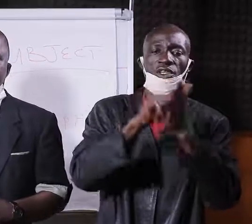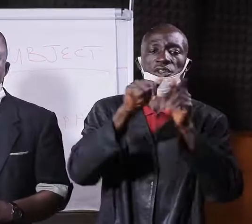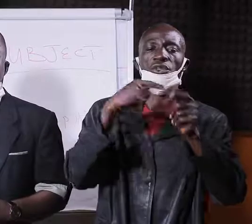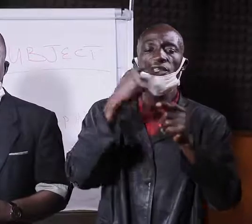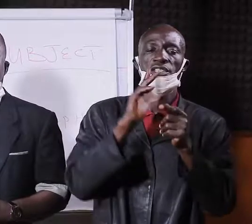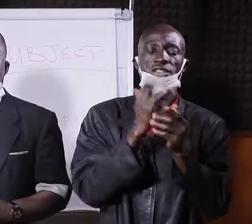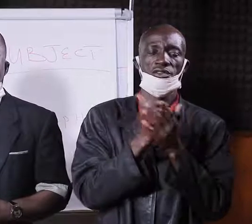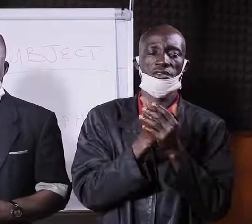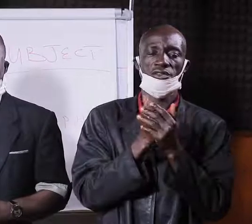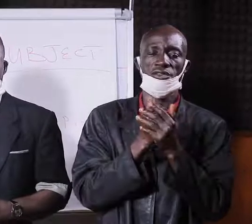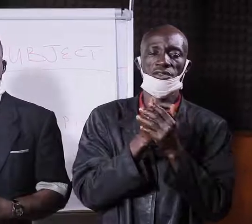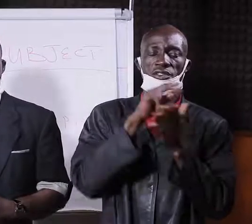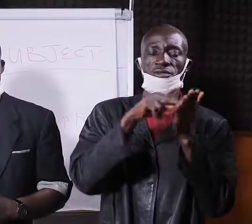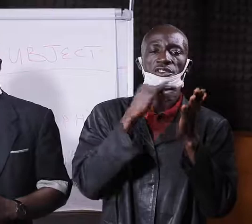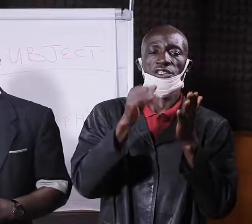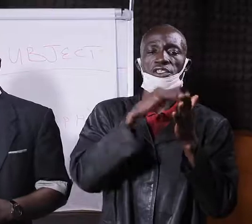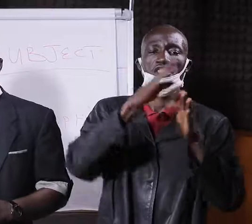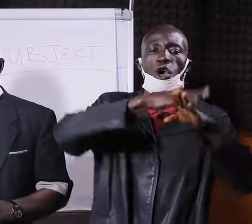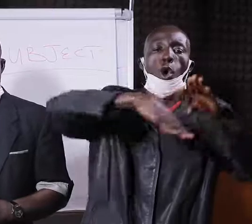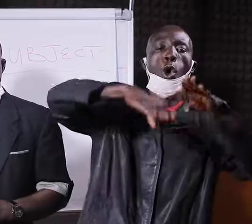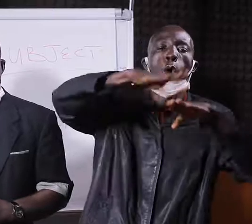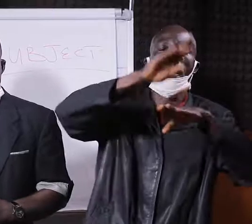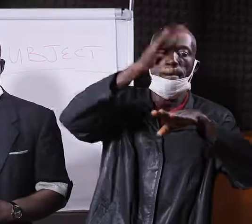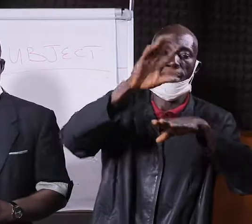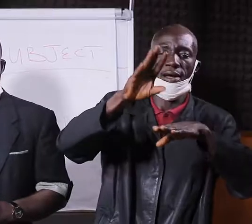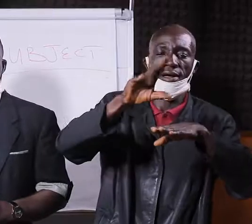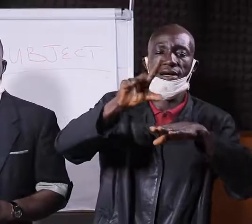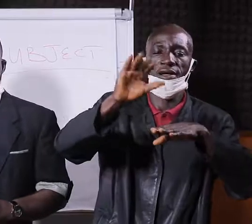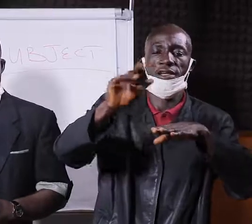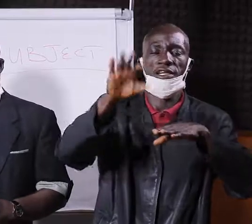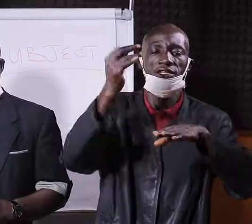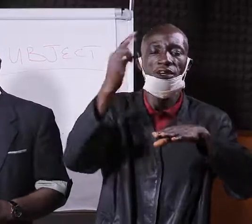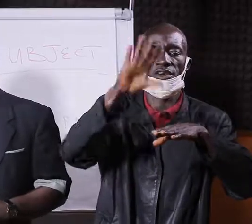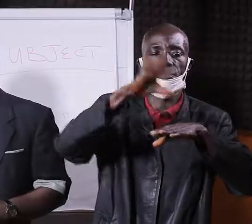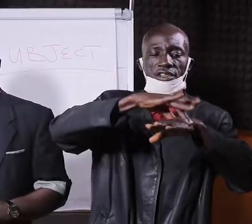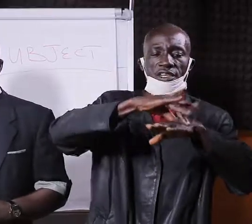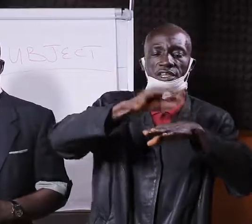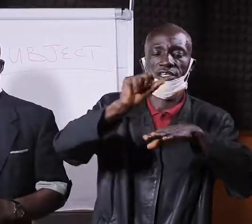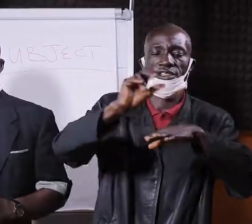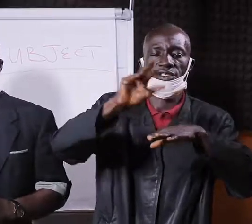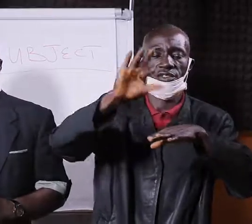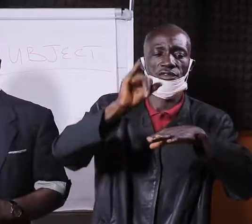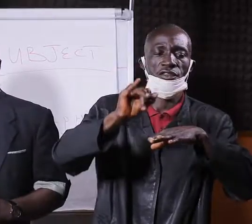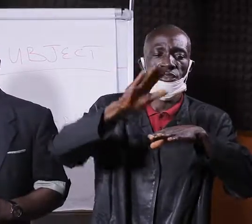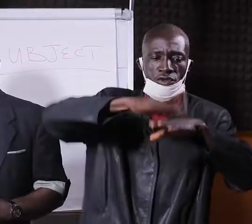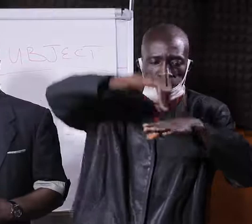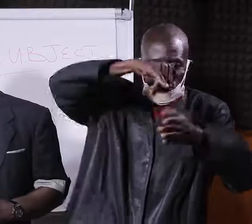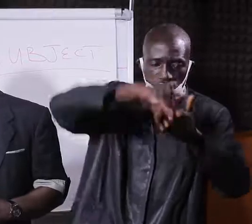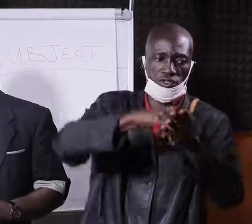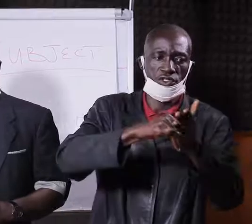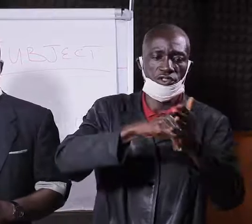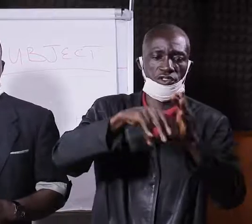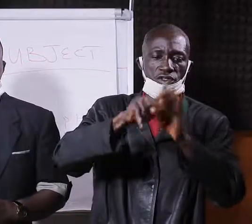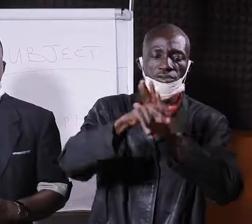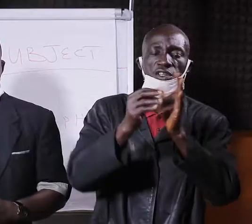define soil as the uppermost layer of the earth's surface on which plants